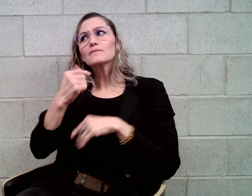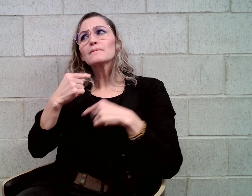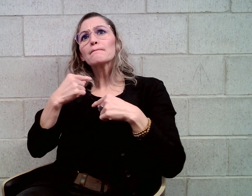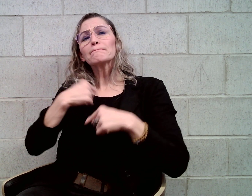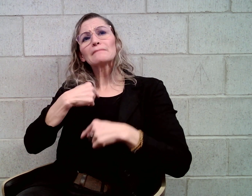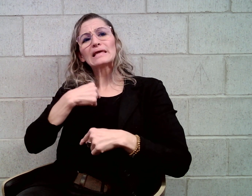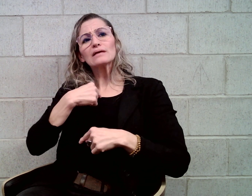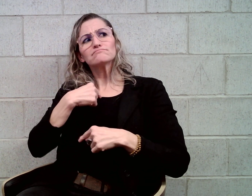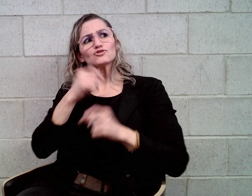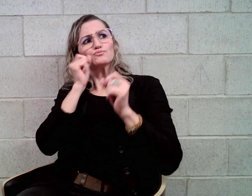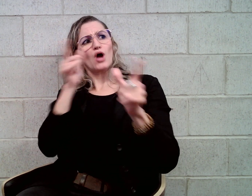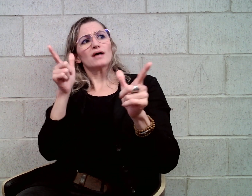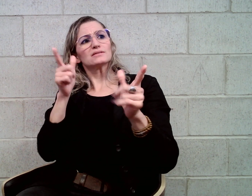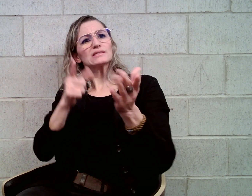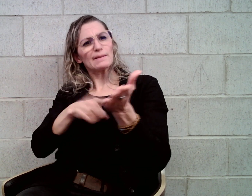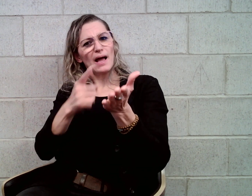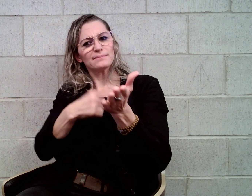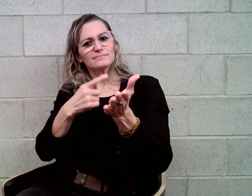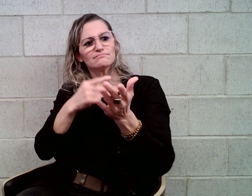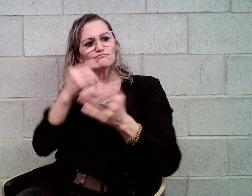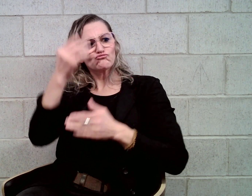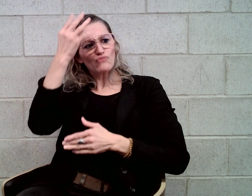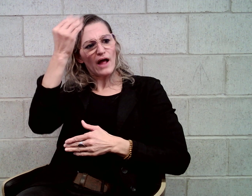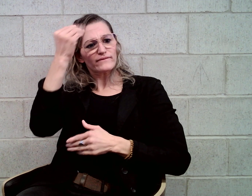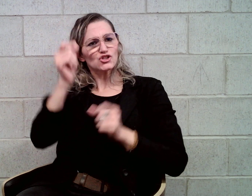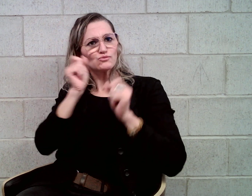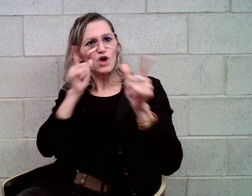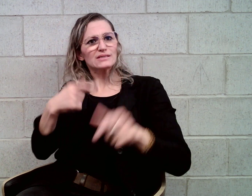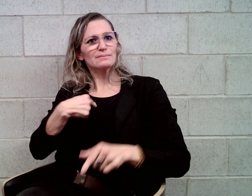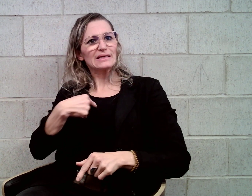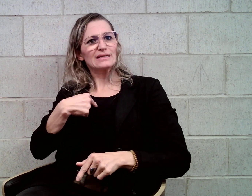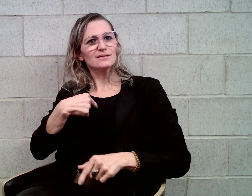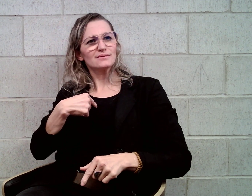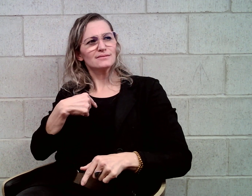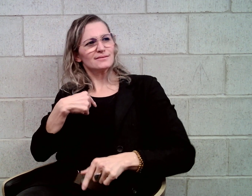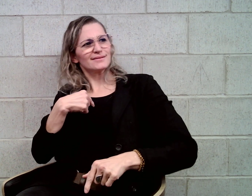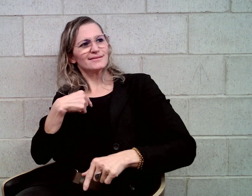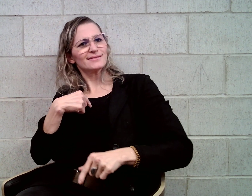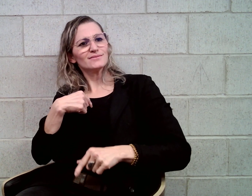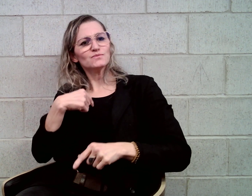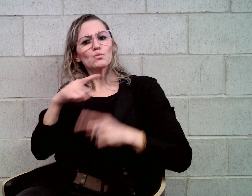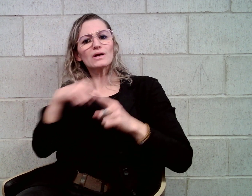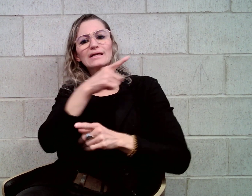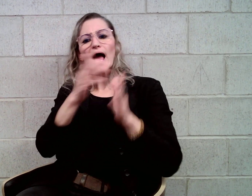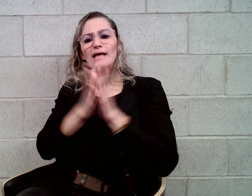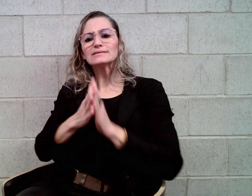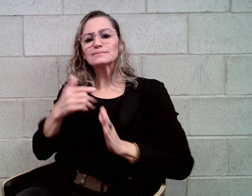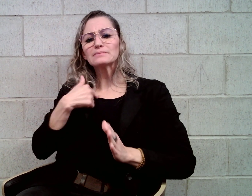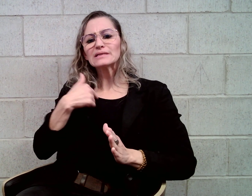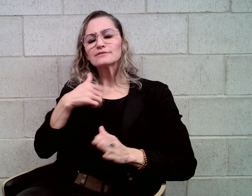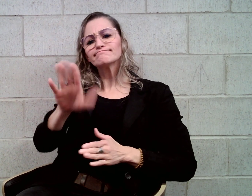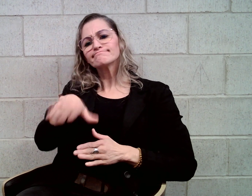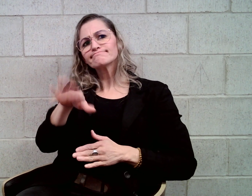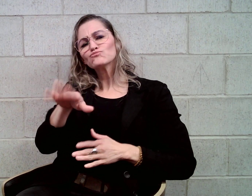together. And in Hamlet, it's funny, it surprised me. Sometimes Ravi surprised me because he would